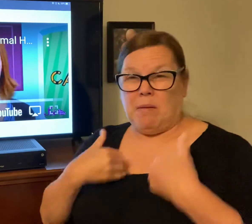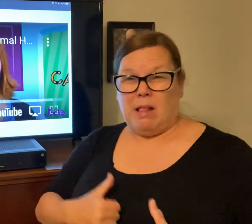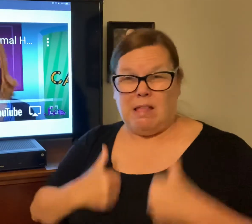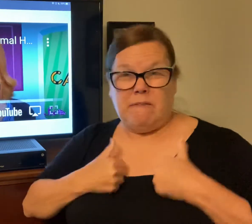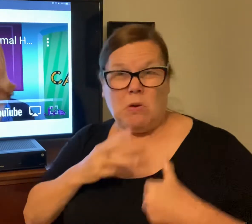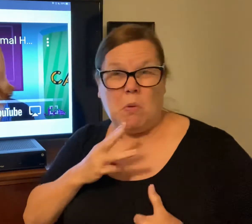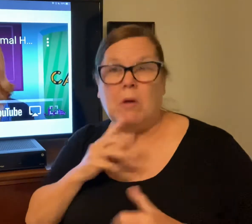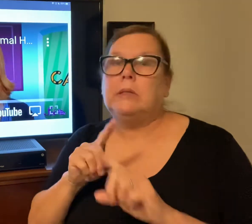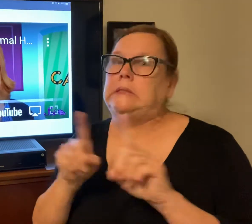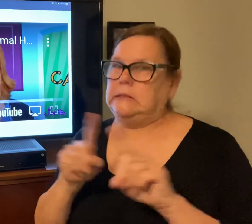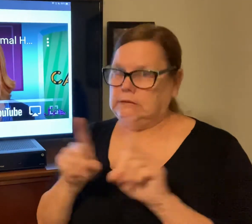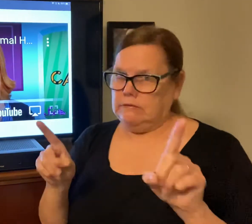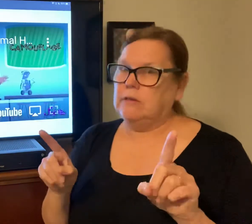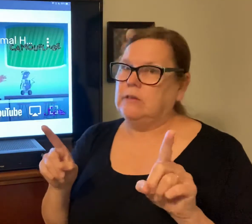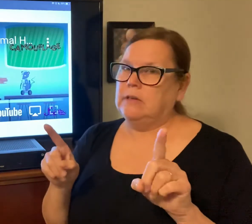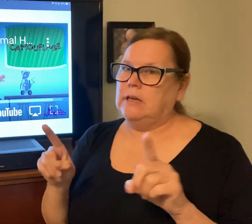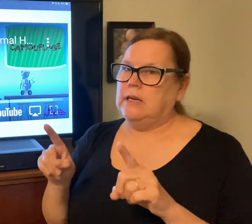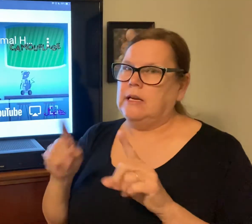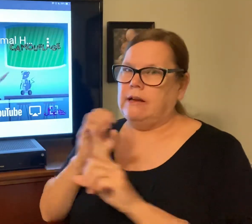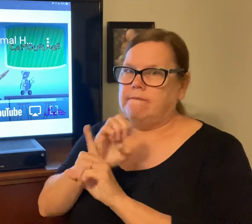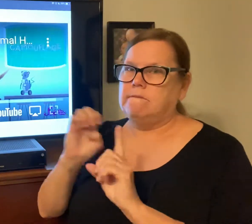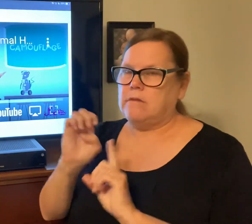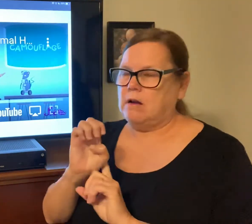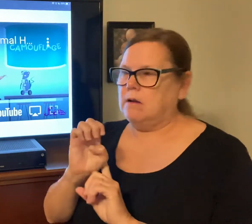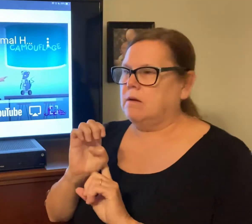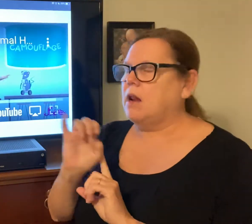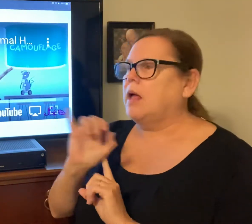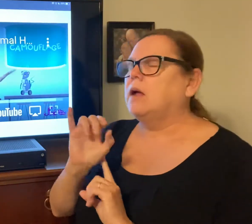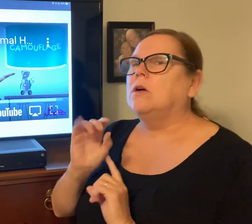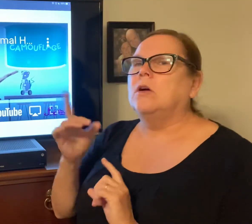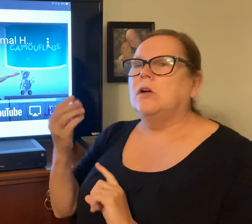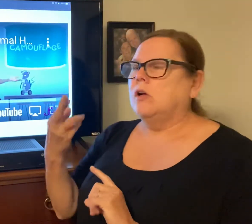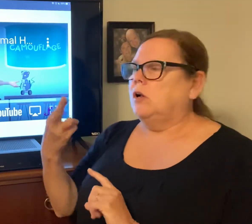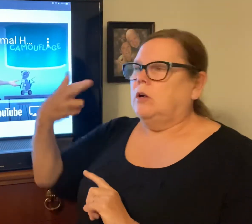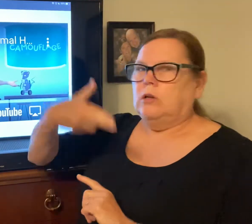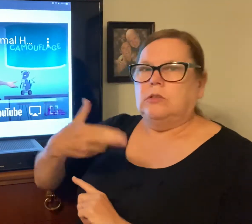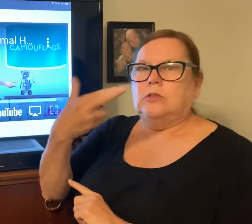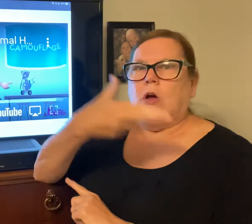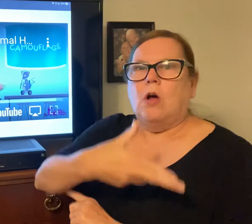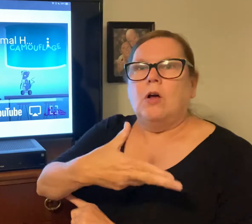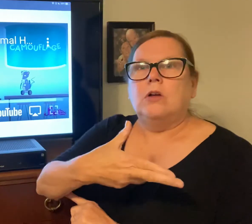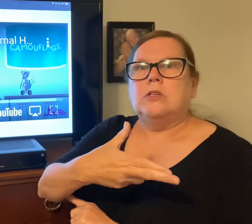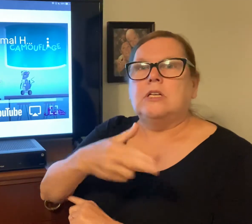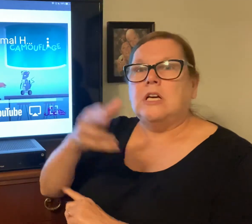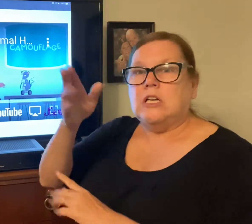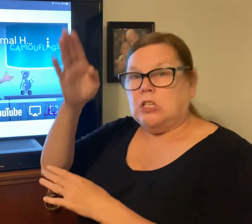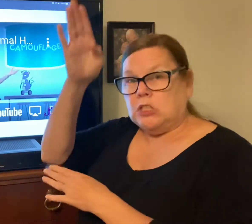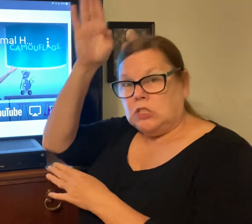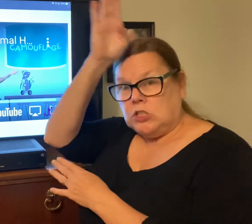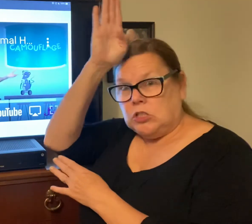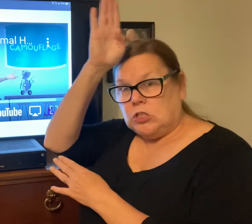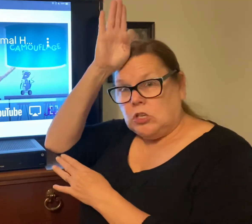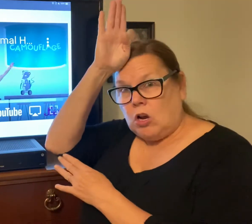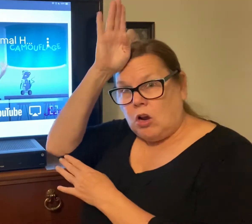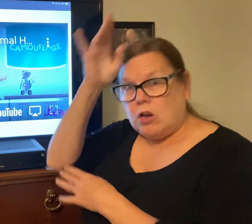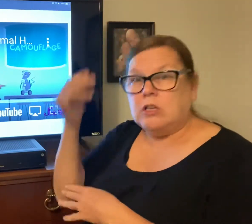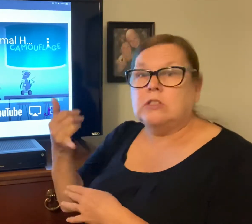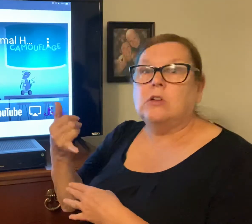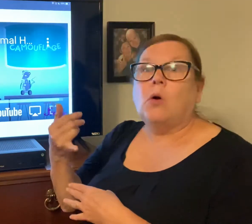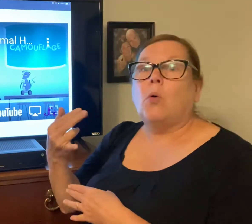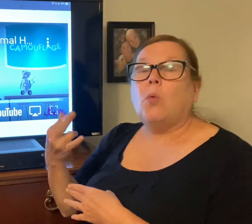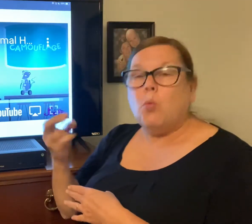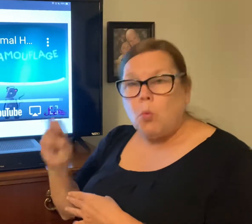different environment that they have to blend into. Many ocean animals like dolphins, sharks, and whales are often light gray or bluish to match